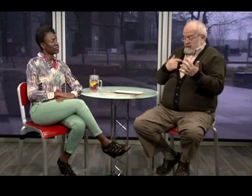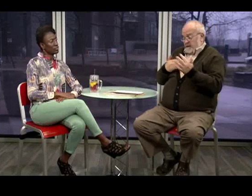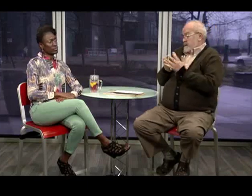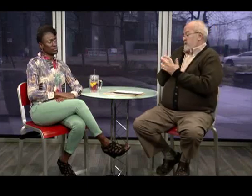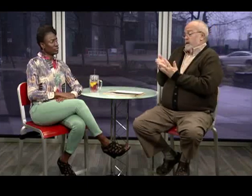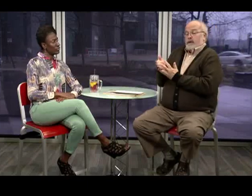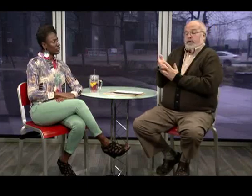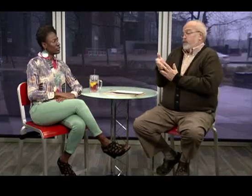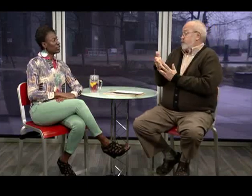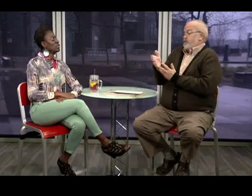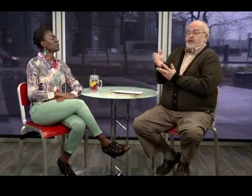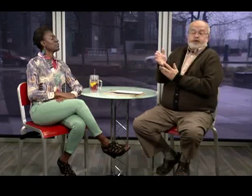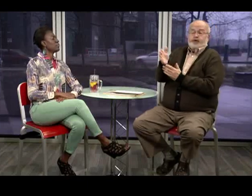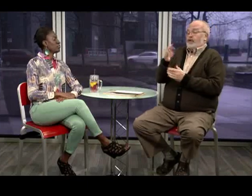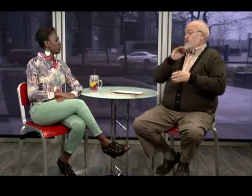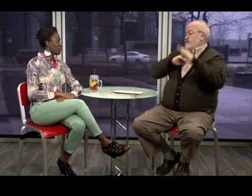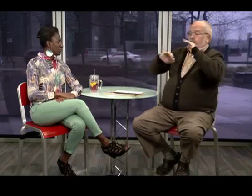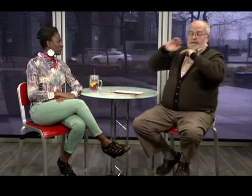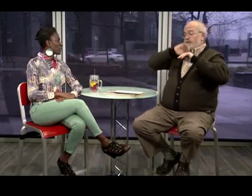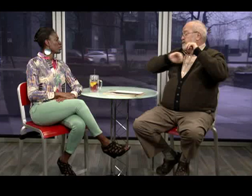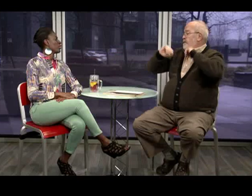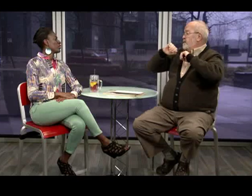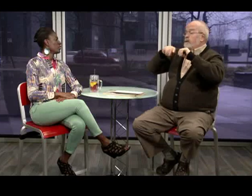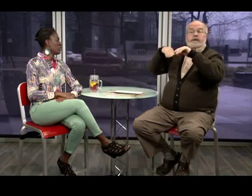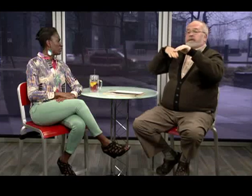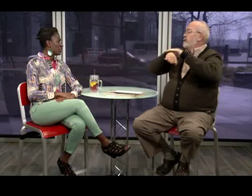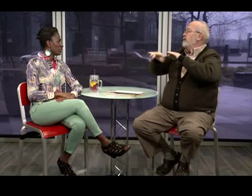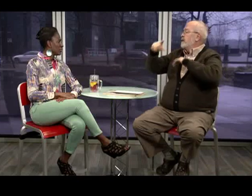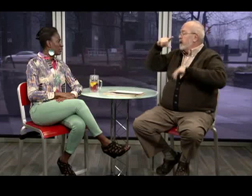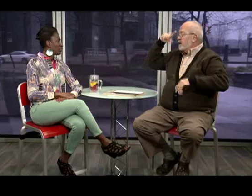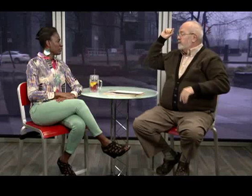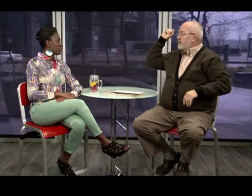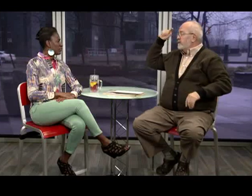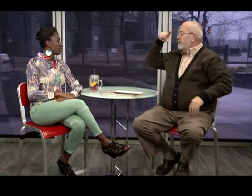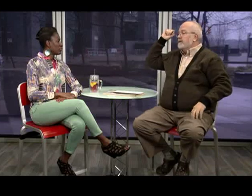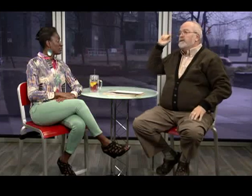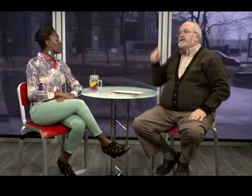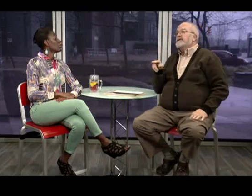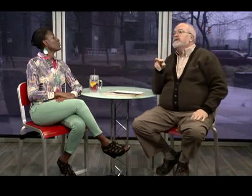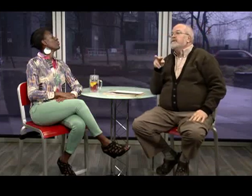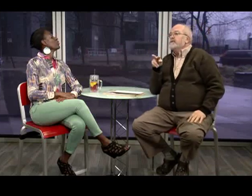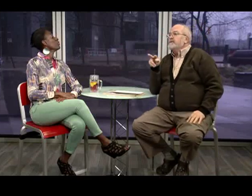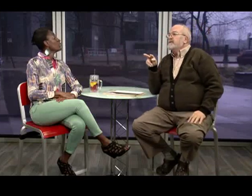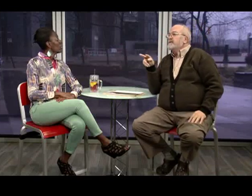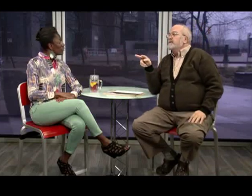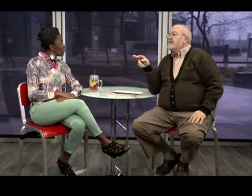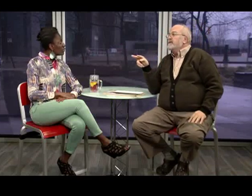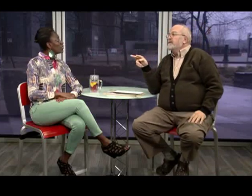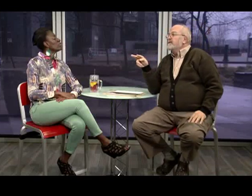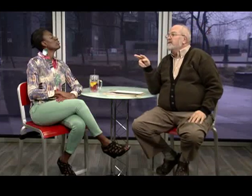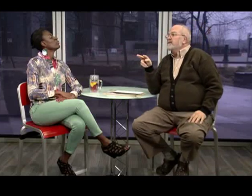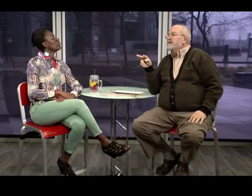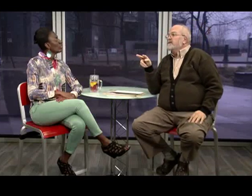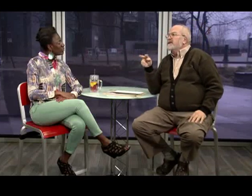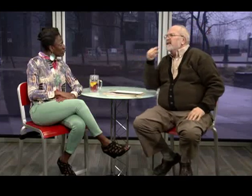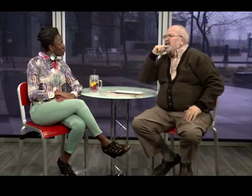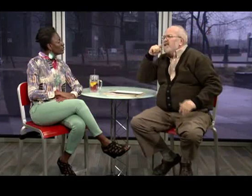And, you know, in my opinion, I've been through it all. I've been through the frustrations and the struggles. Going through the system, I eventually ended up at